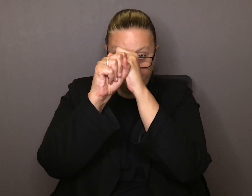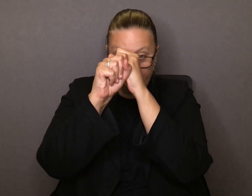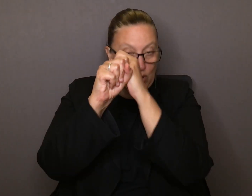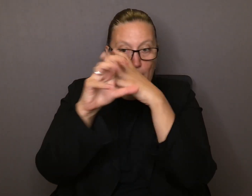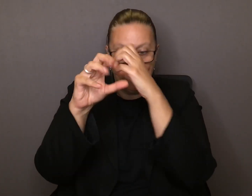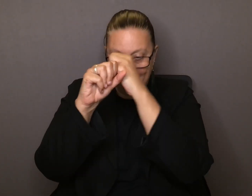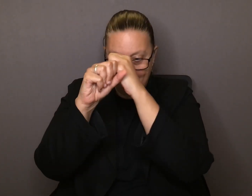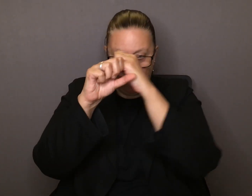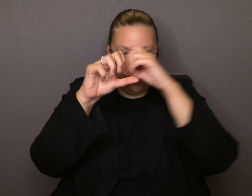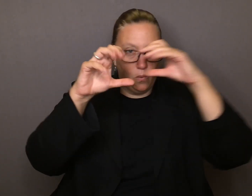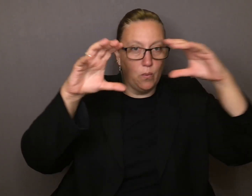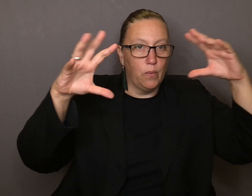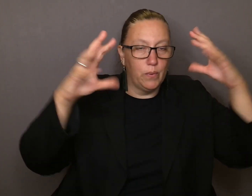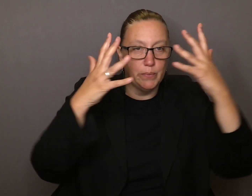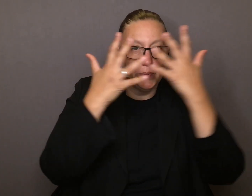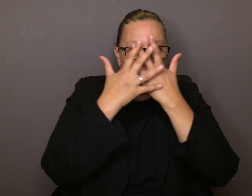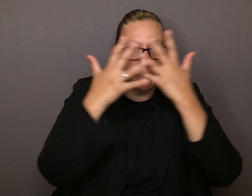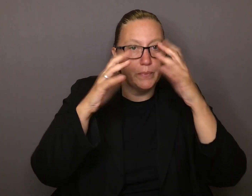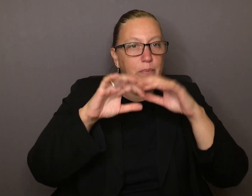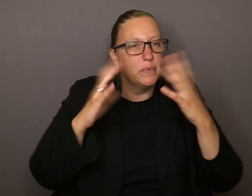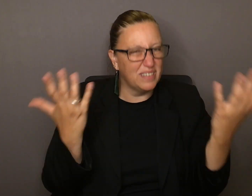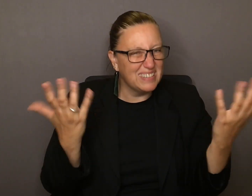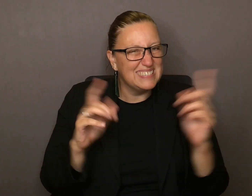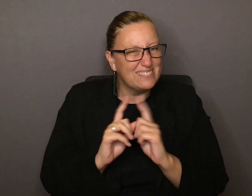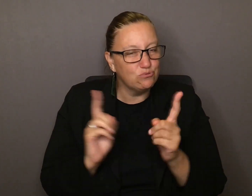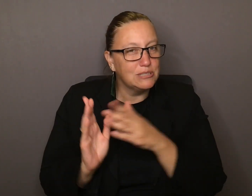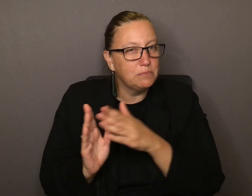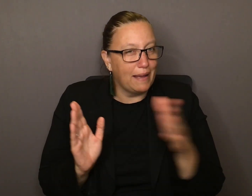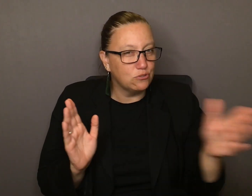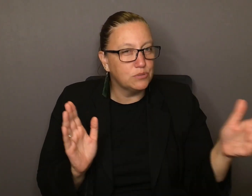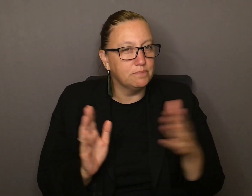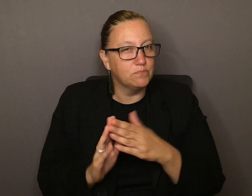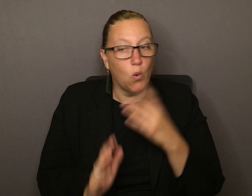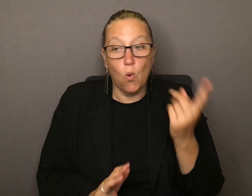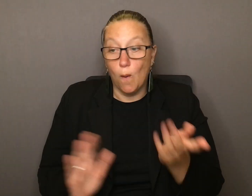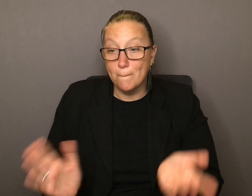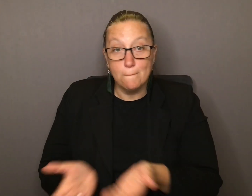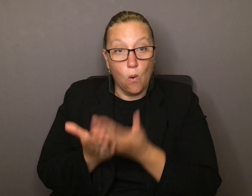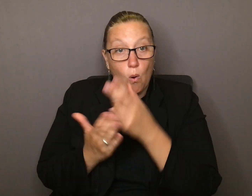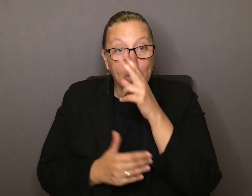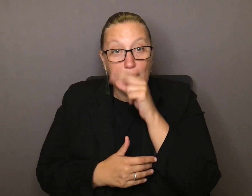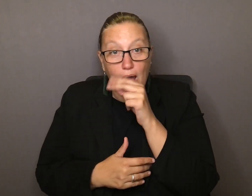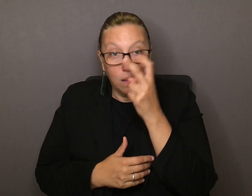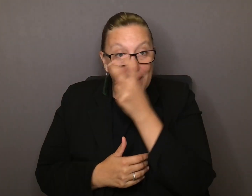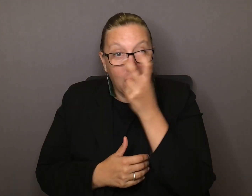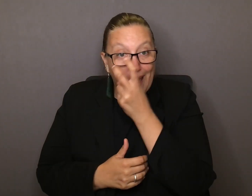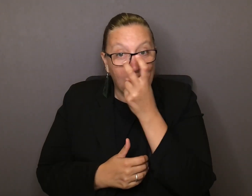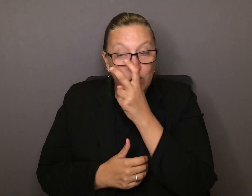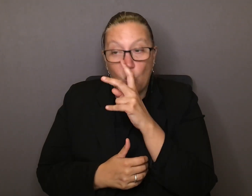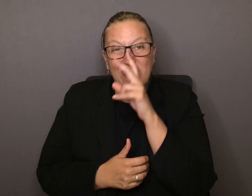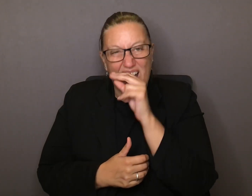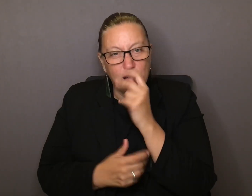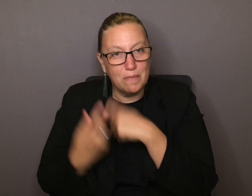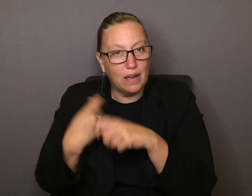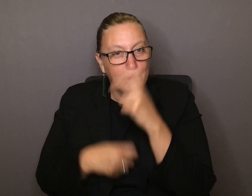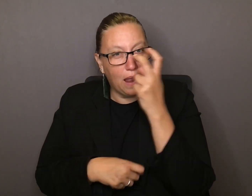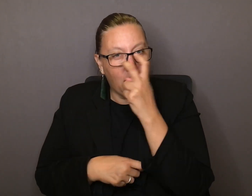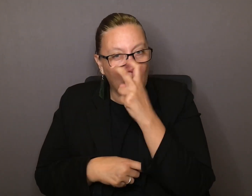for someone who is blind at a young age versus a degenerative condition that results in low vision or legal blindness, or